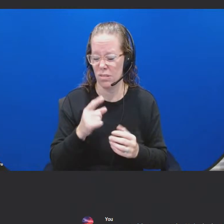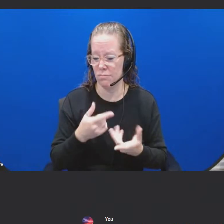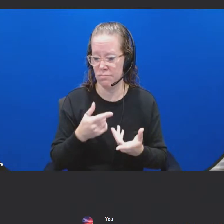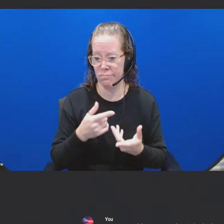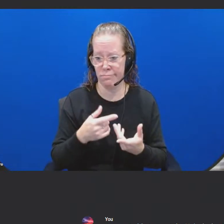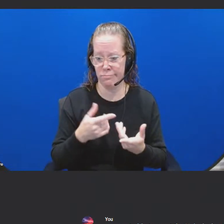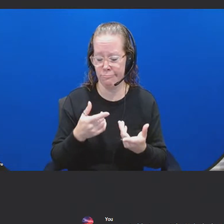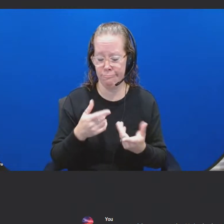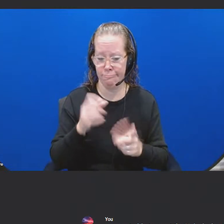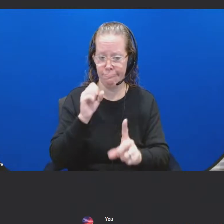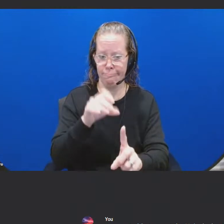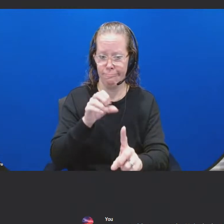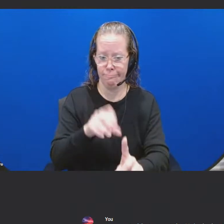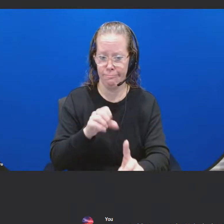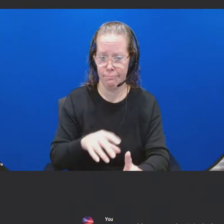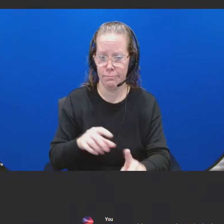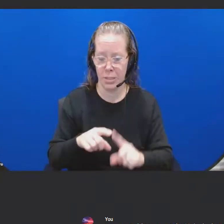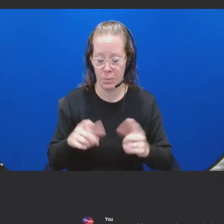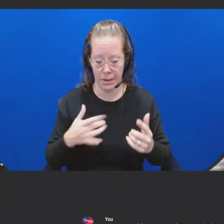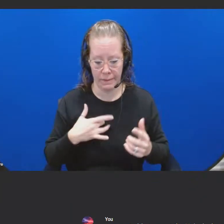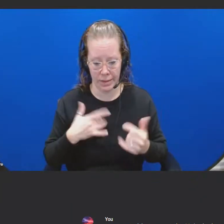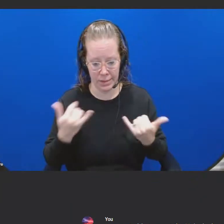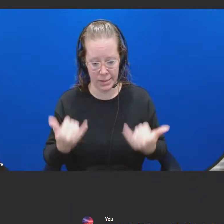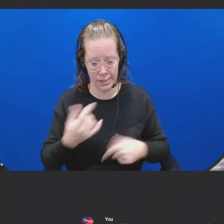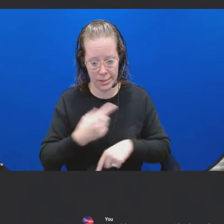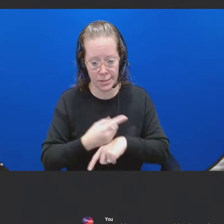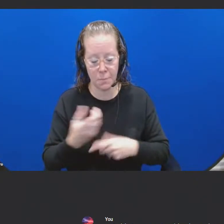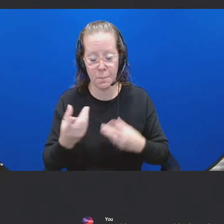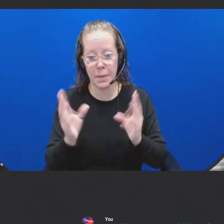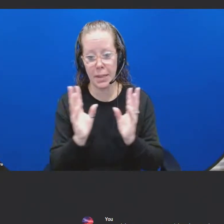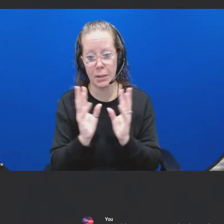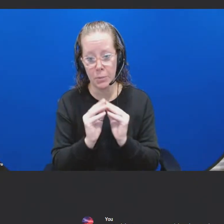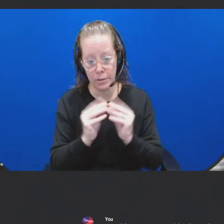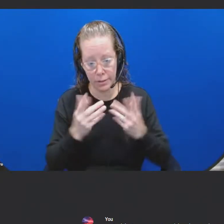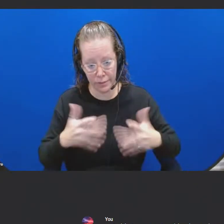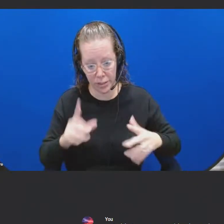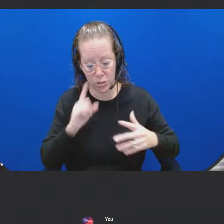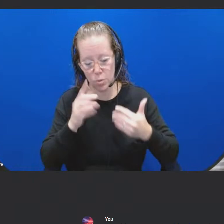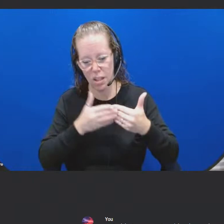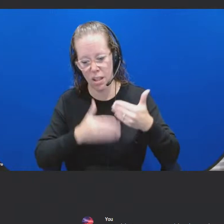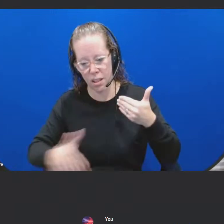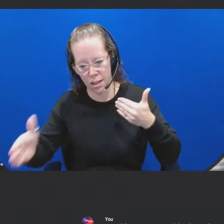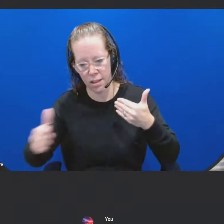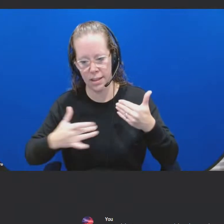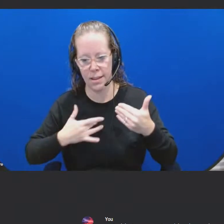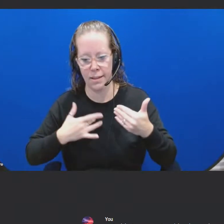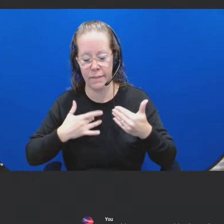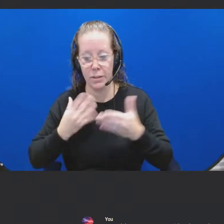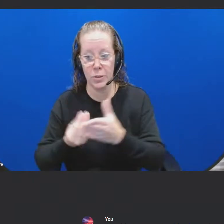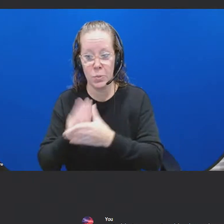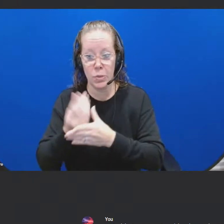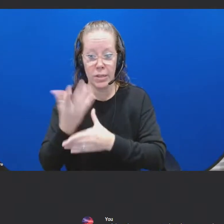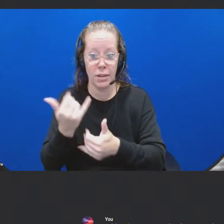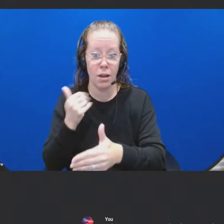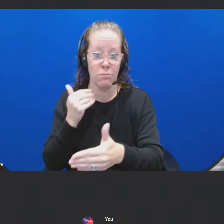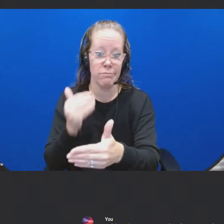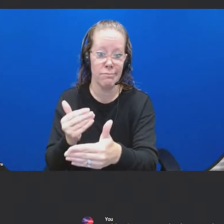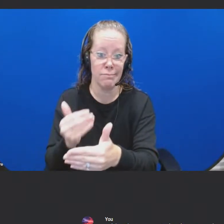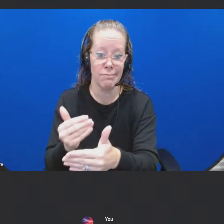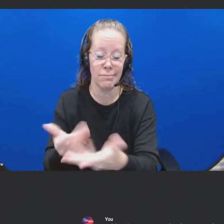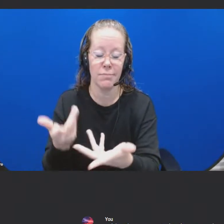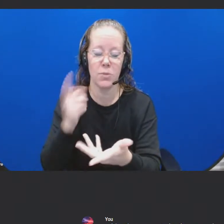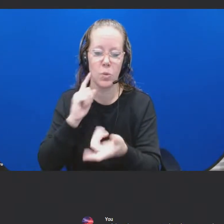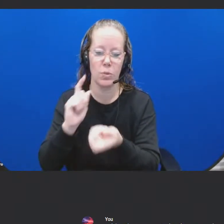feeling after my meeting today that a lot of things are going to start happening with the ministry as the spring comes along and changes will be